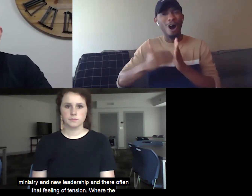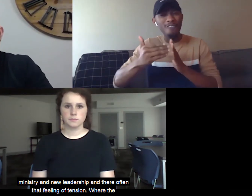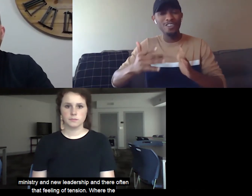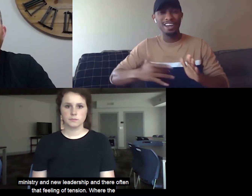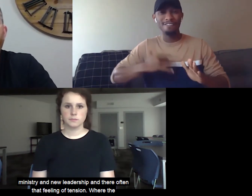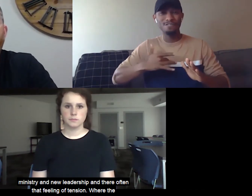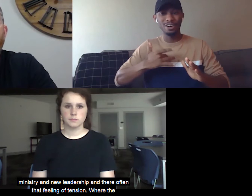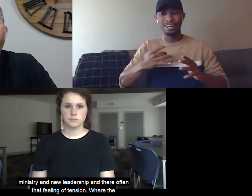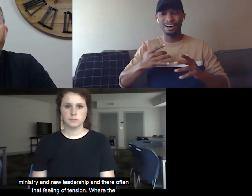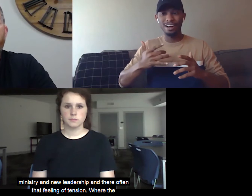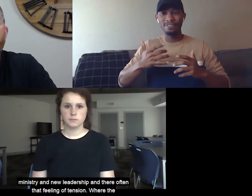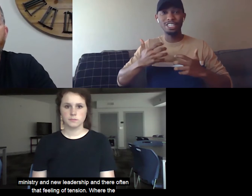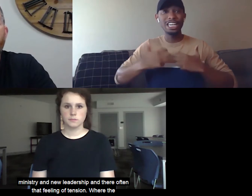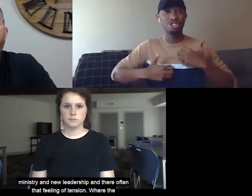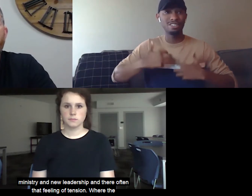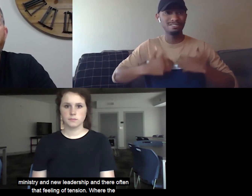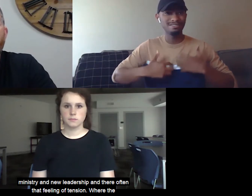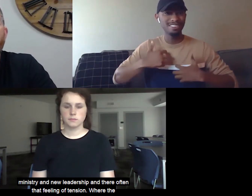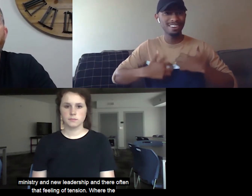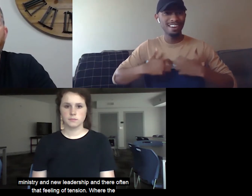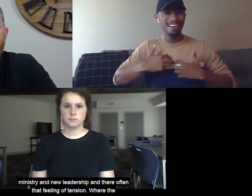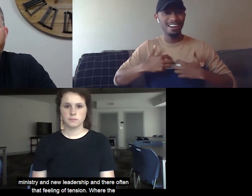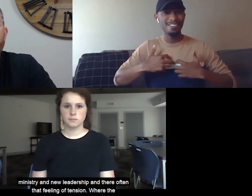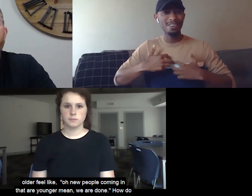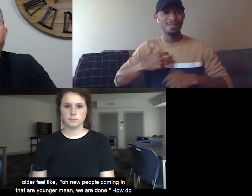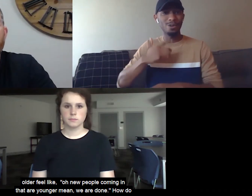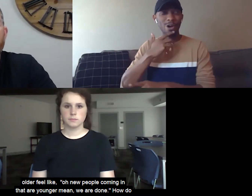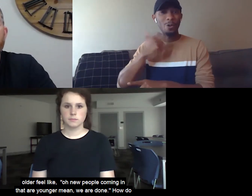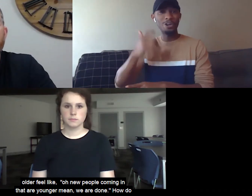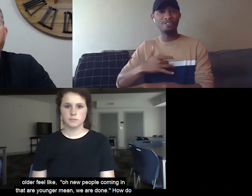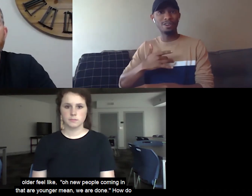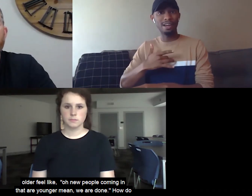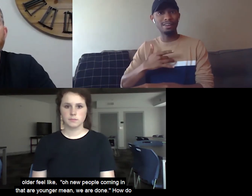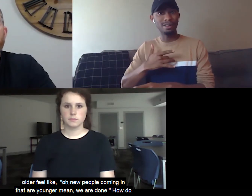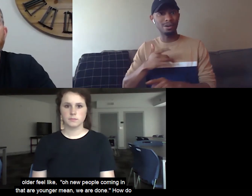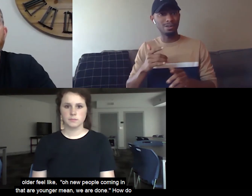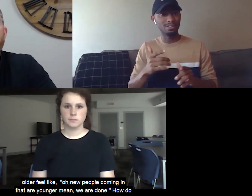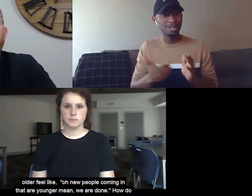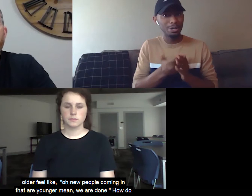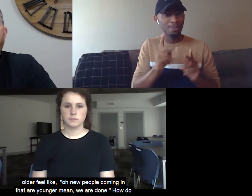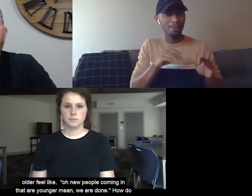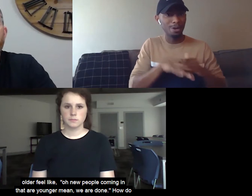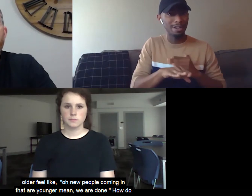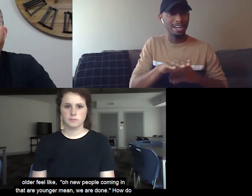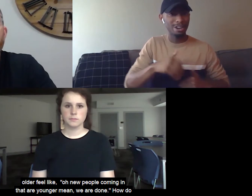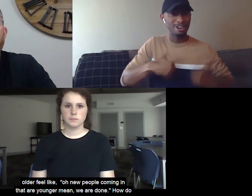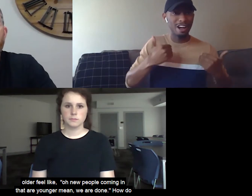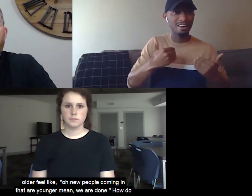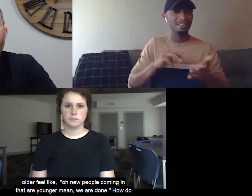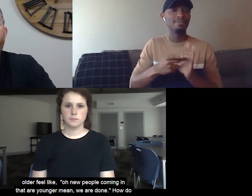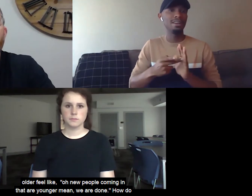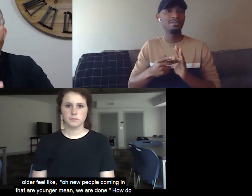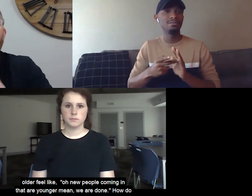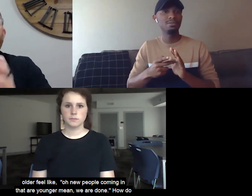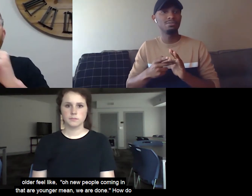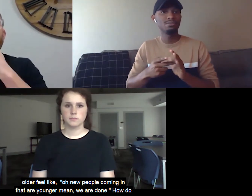there's often that feeling of tension, Yeah. uh, where the older feel like, oh, new people coming in, the